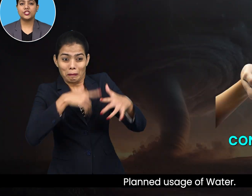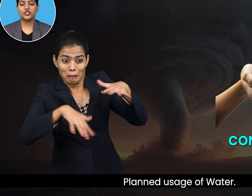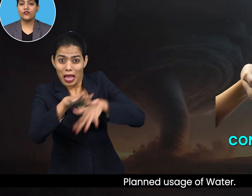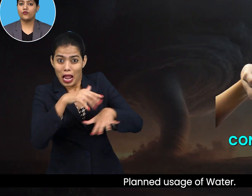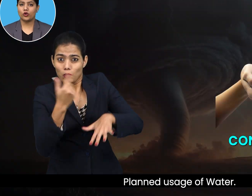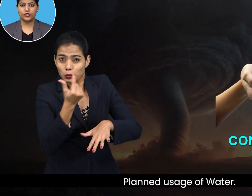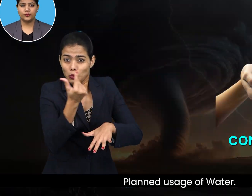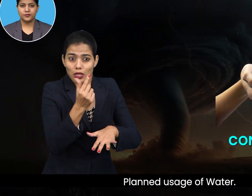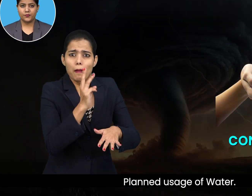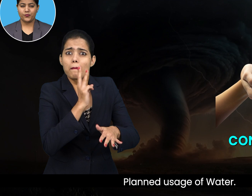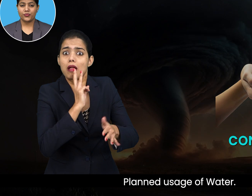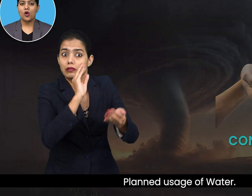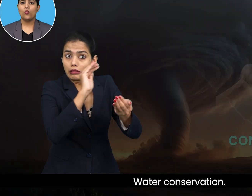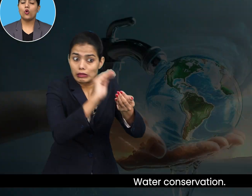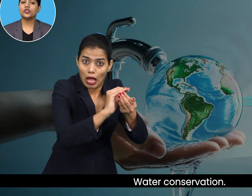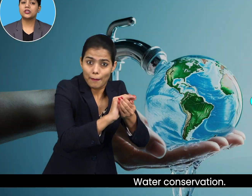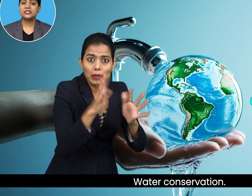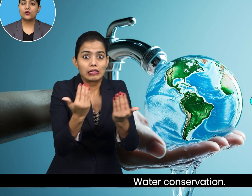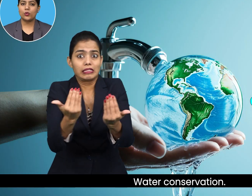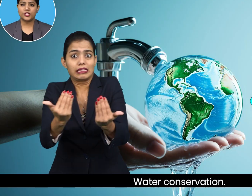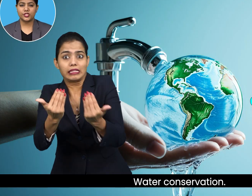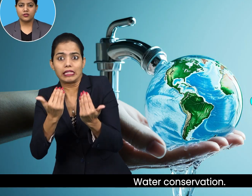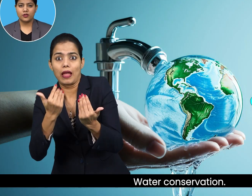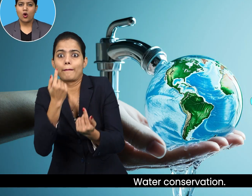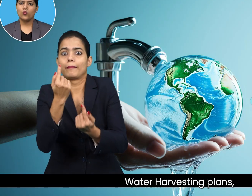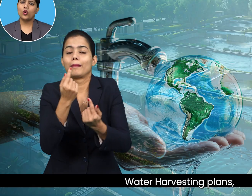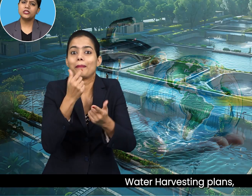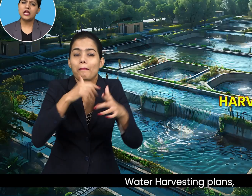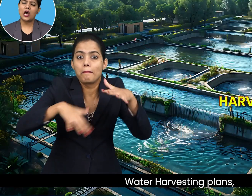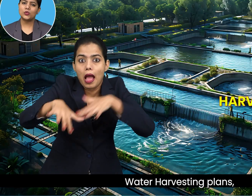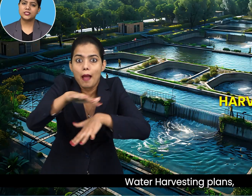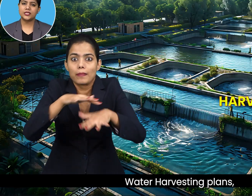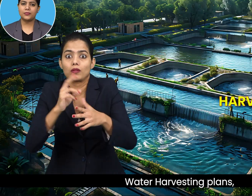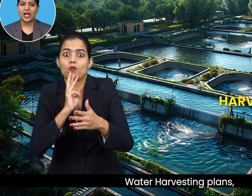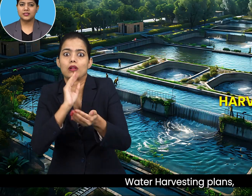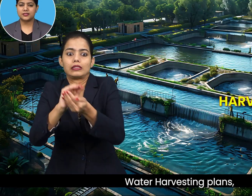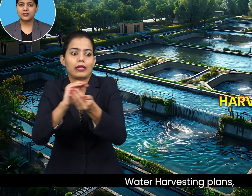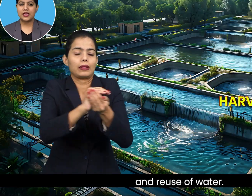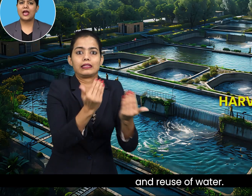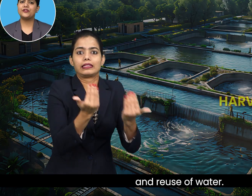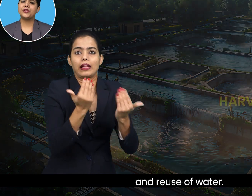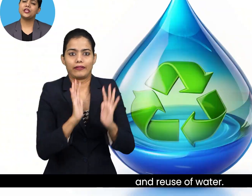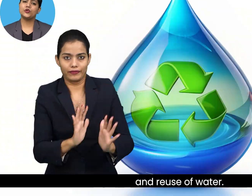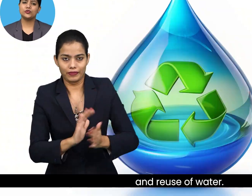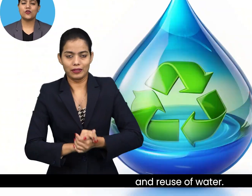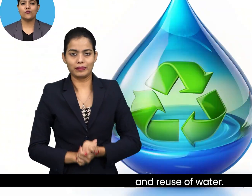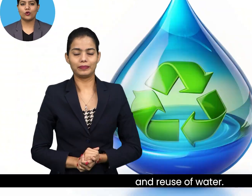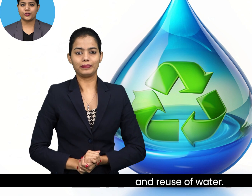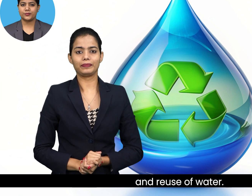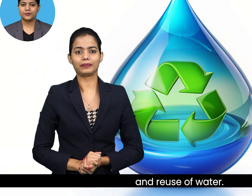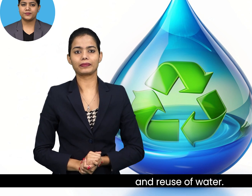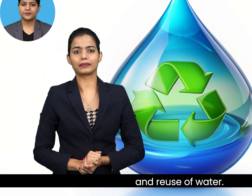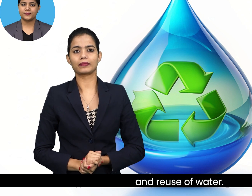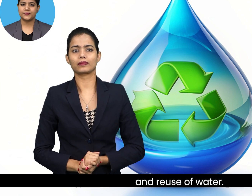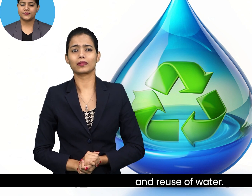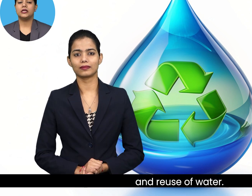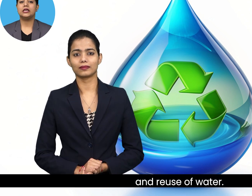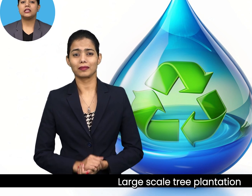Planned usage of water, water conservation, water harvesting plans, and reuse of water.